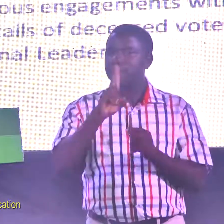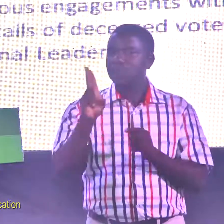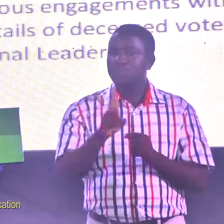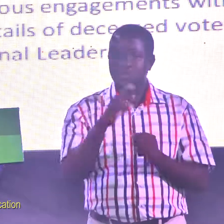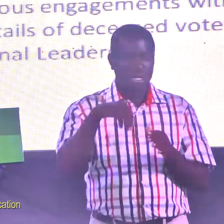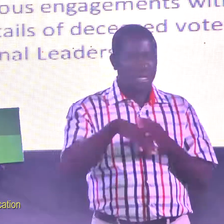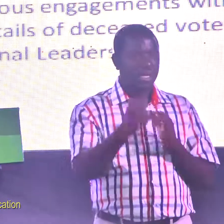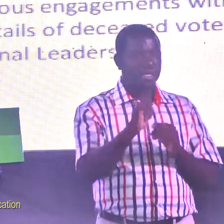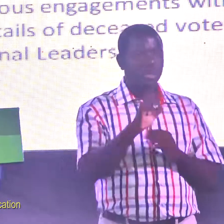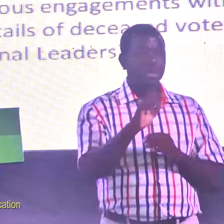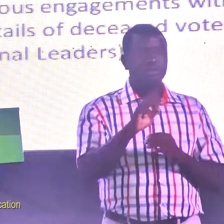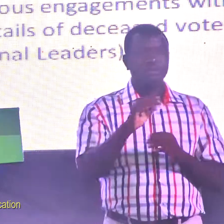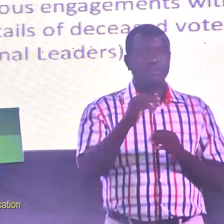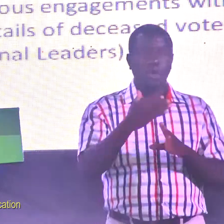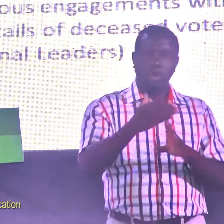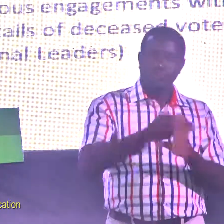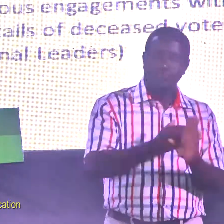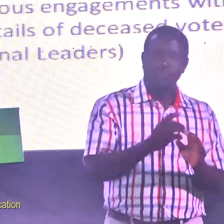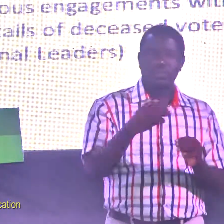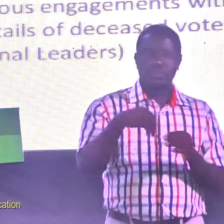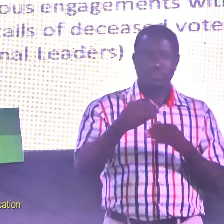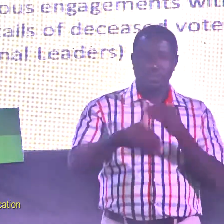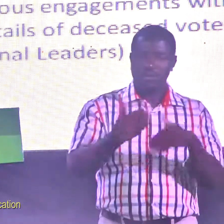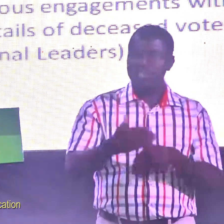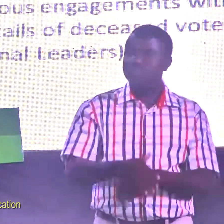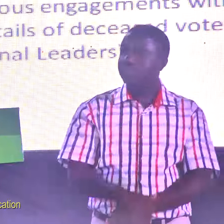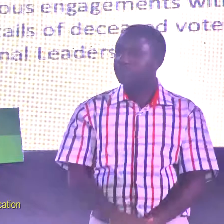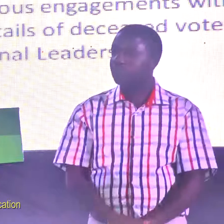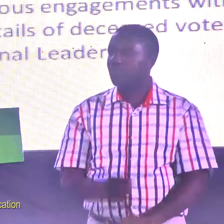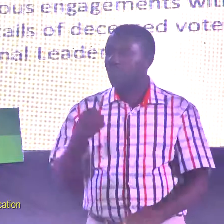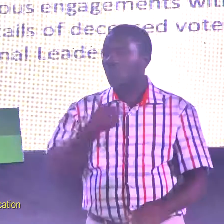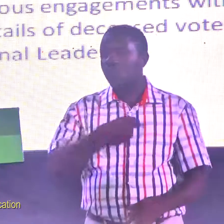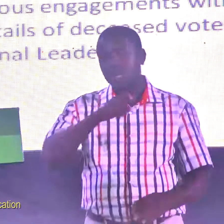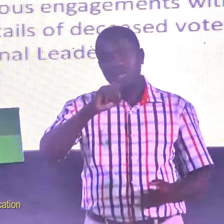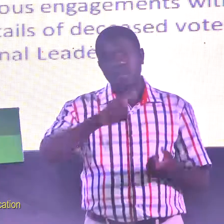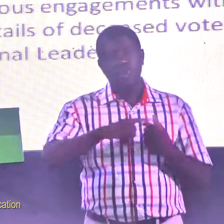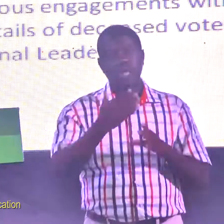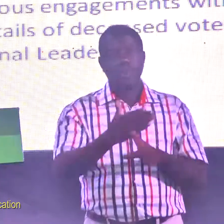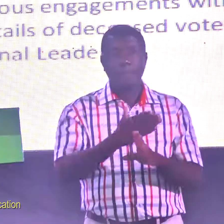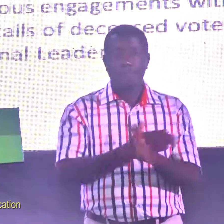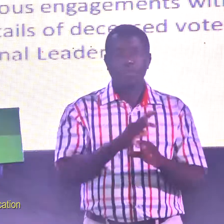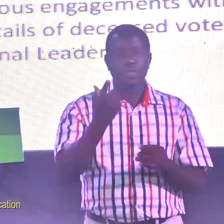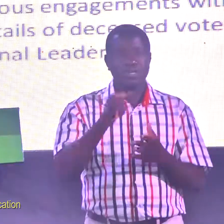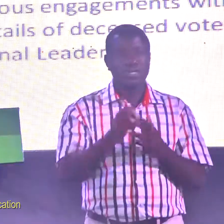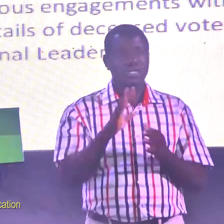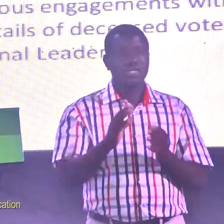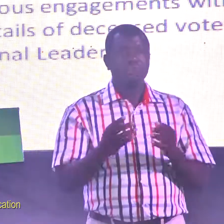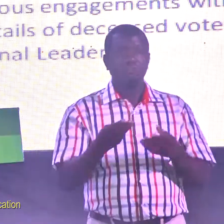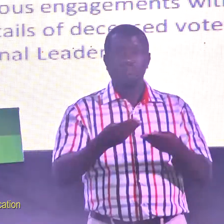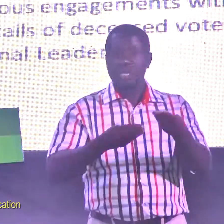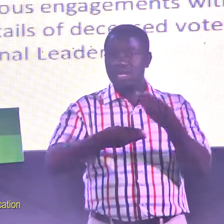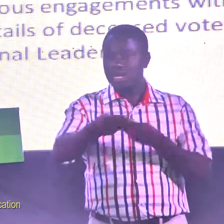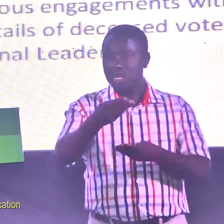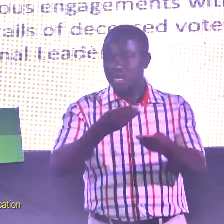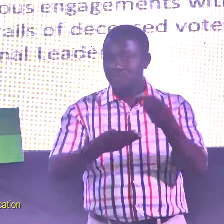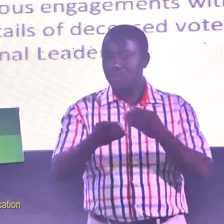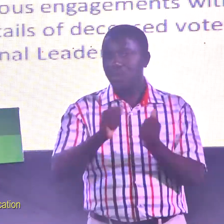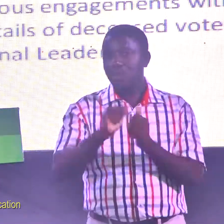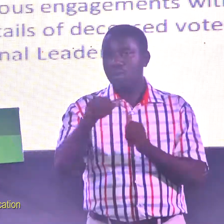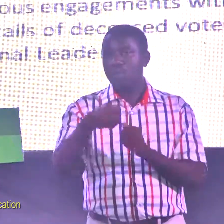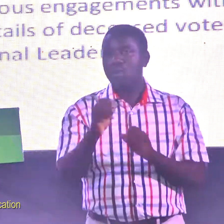update process. Would also want to improve on the engagement with